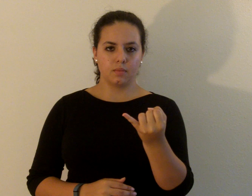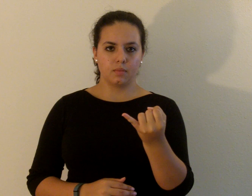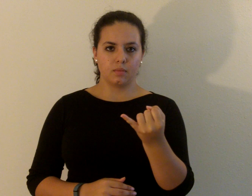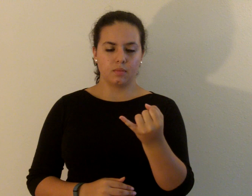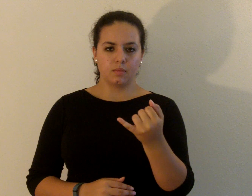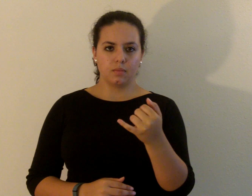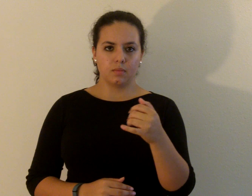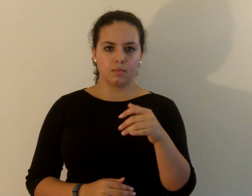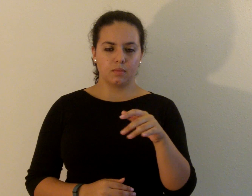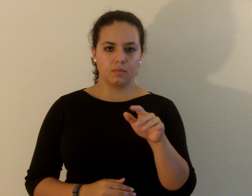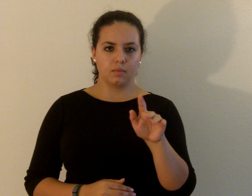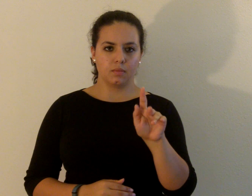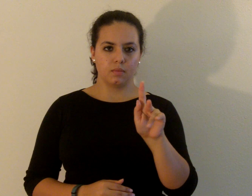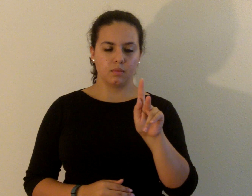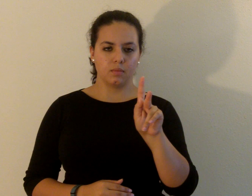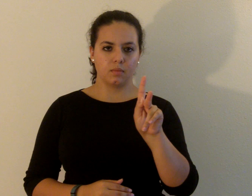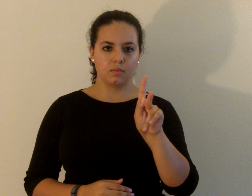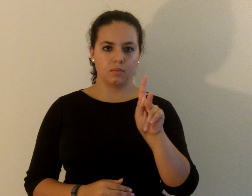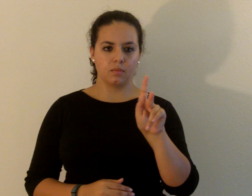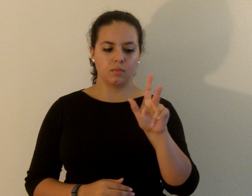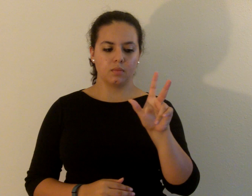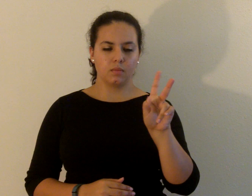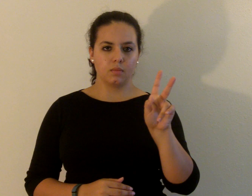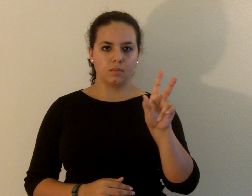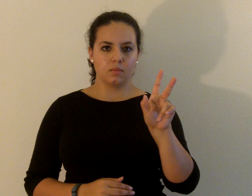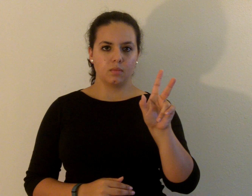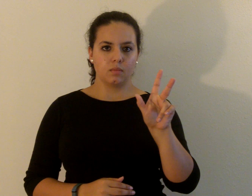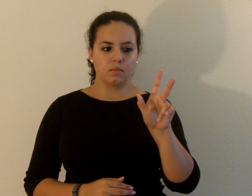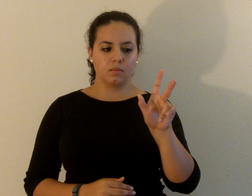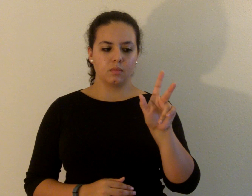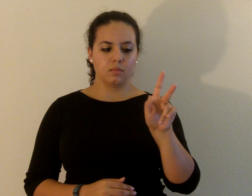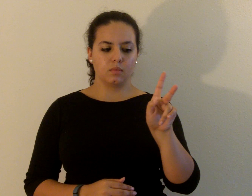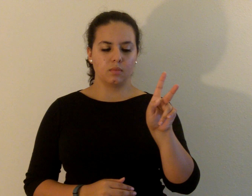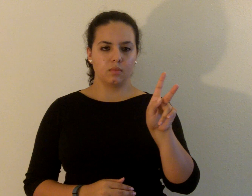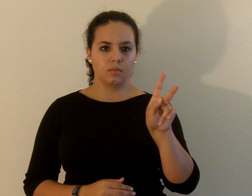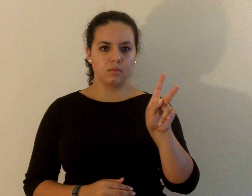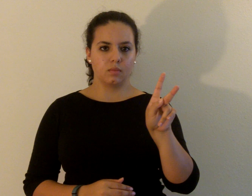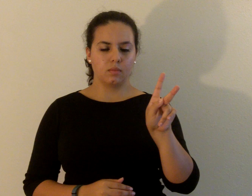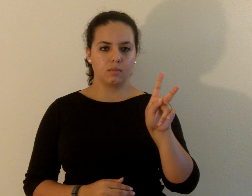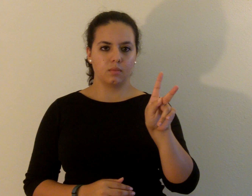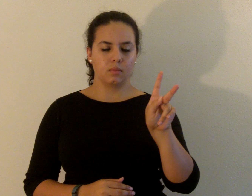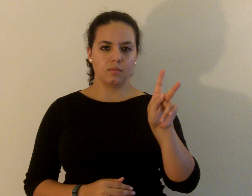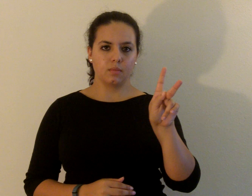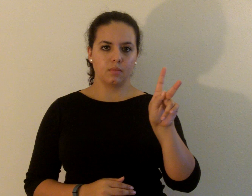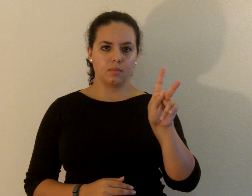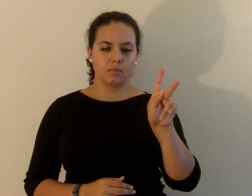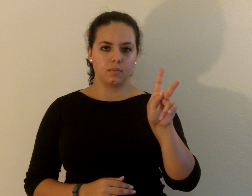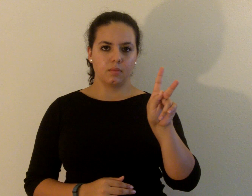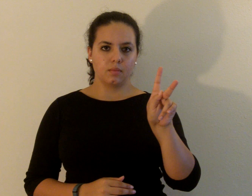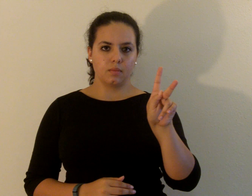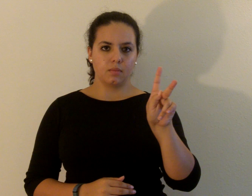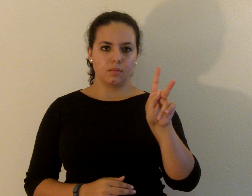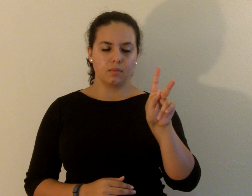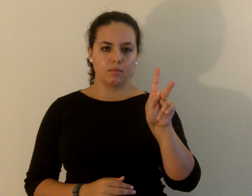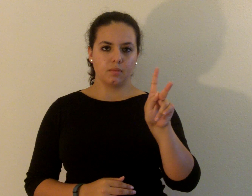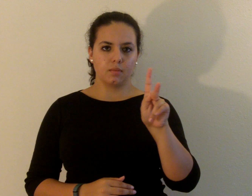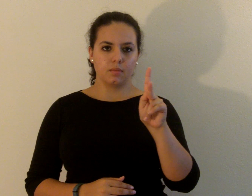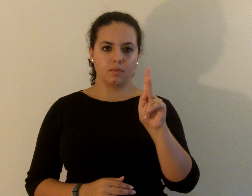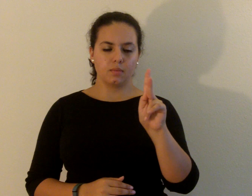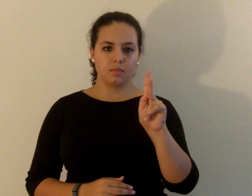K, the one with this is that the pad of your thumb touches the pad of your middle finger. K. Sometimes